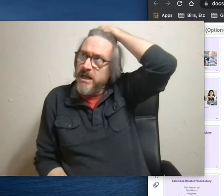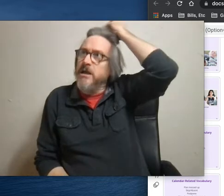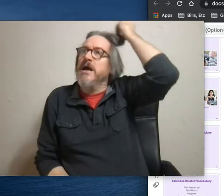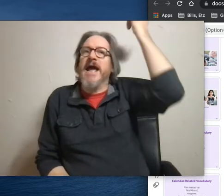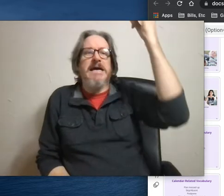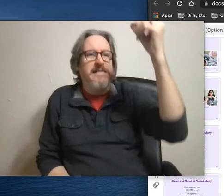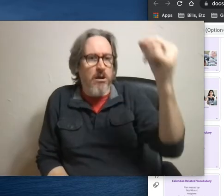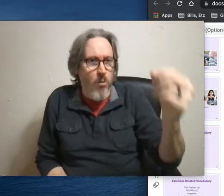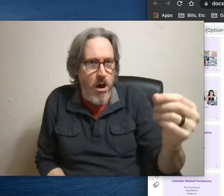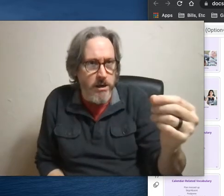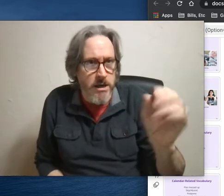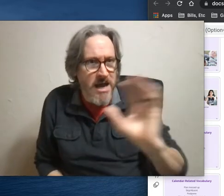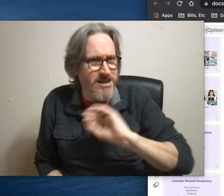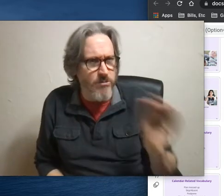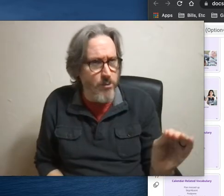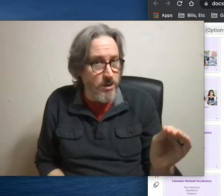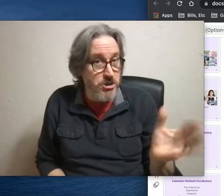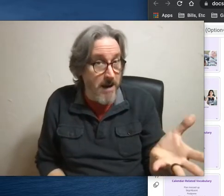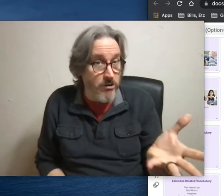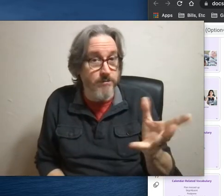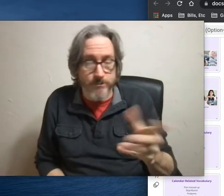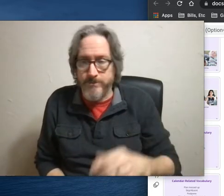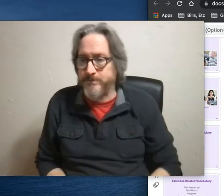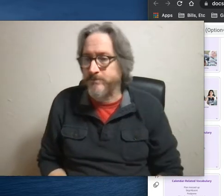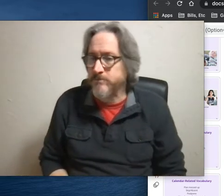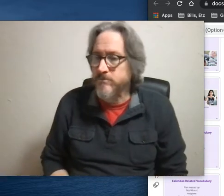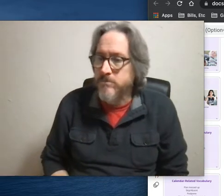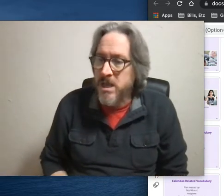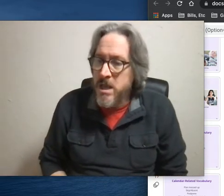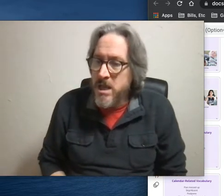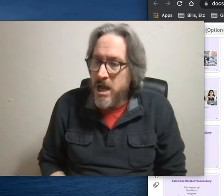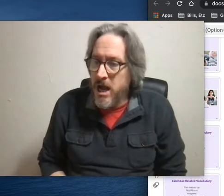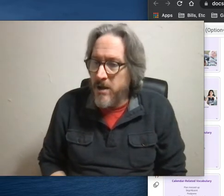all in ASL 1. I don't remember which chapter.